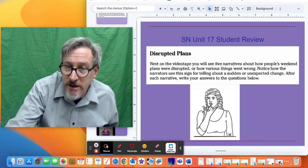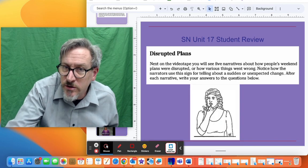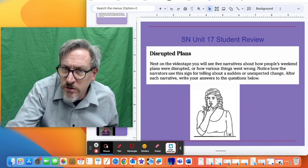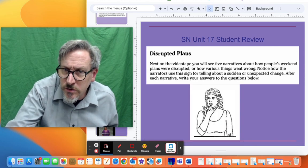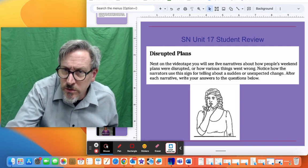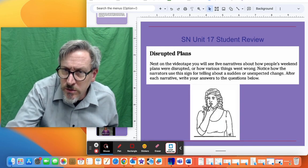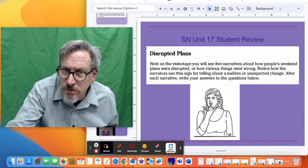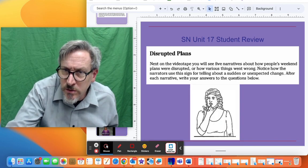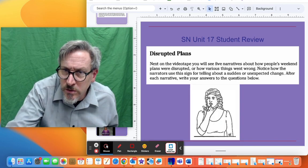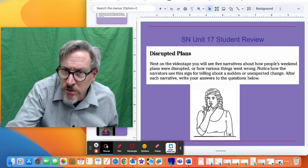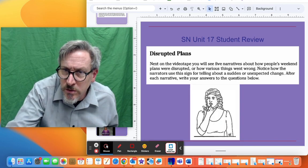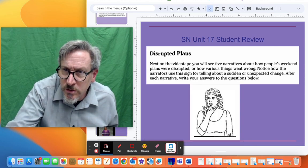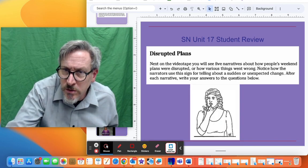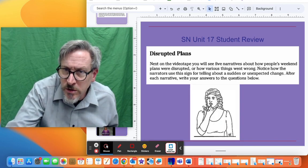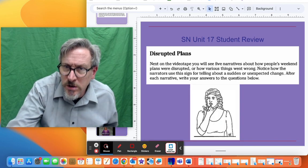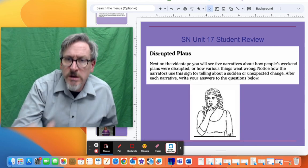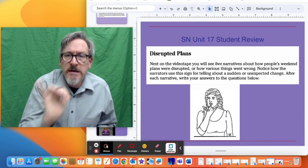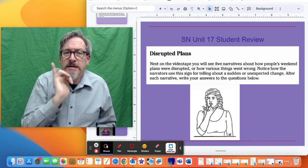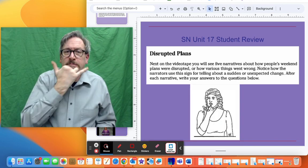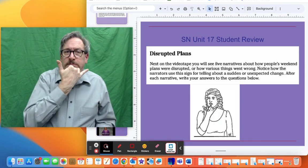And